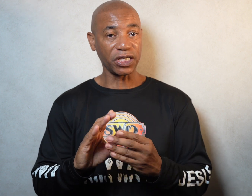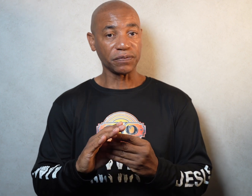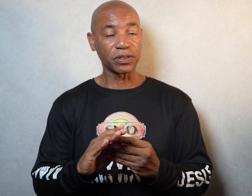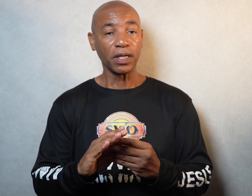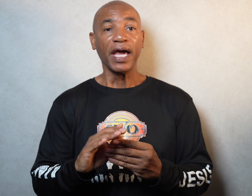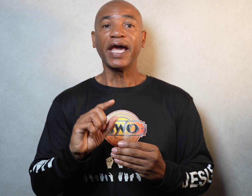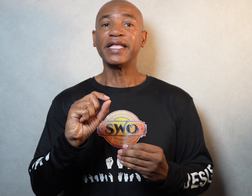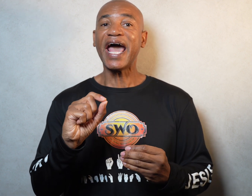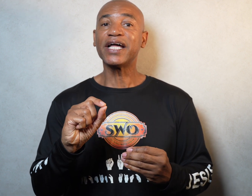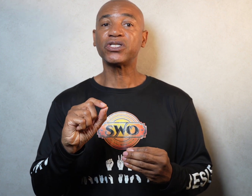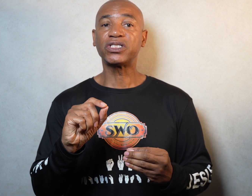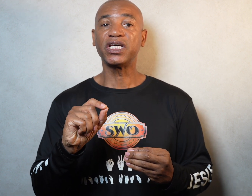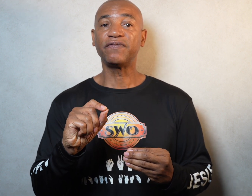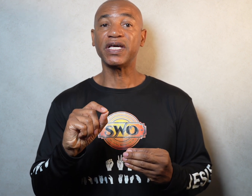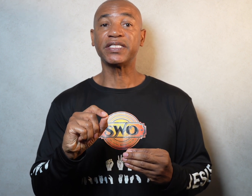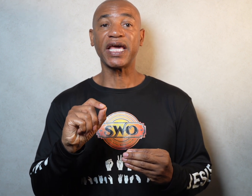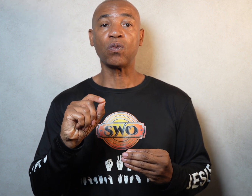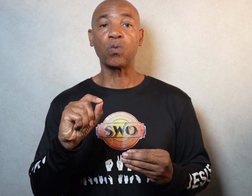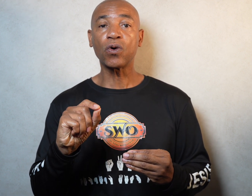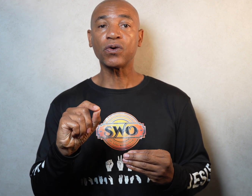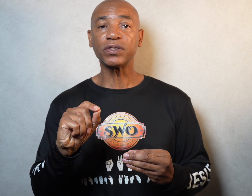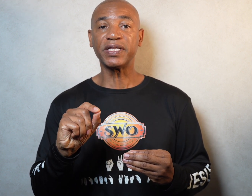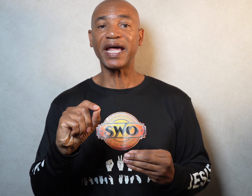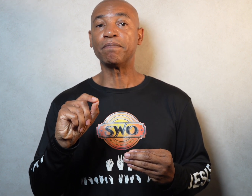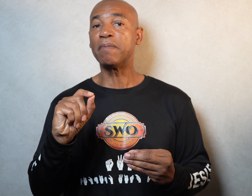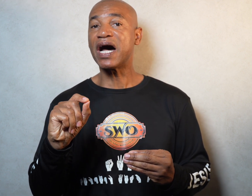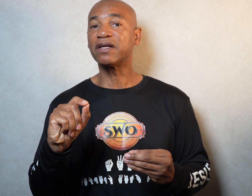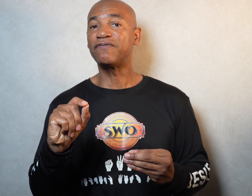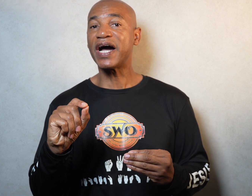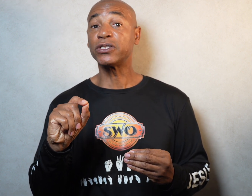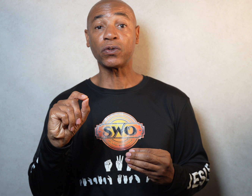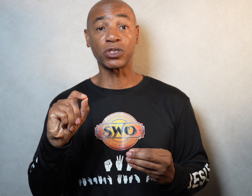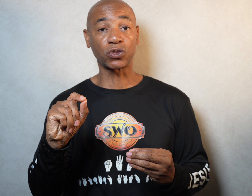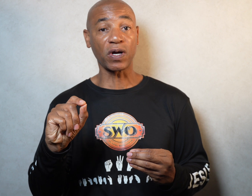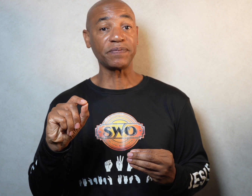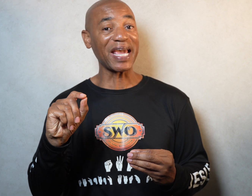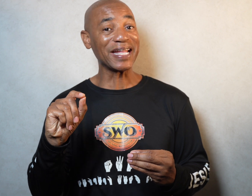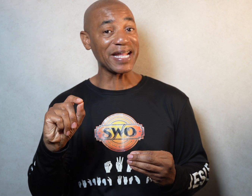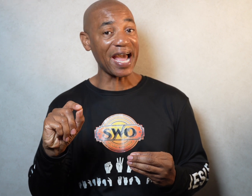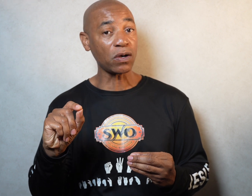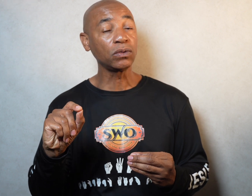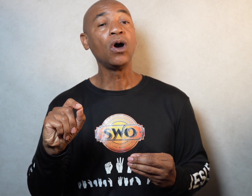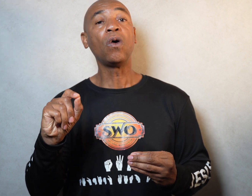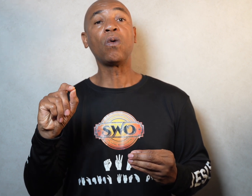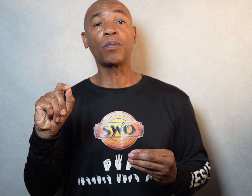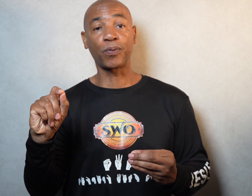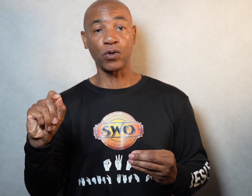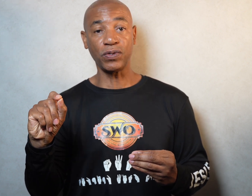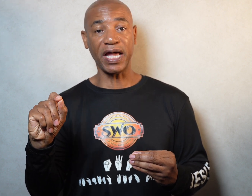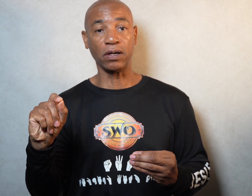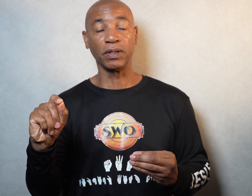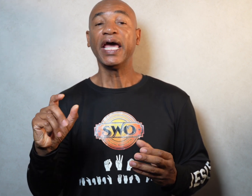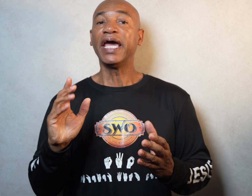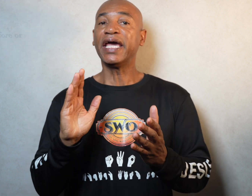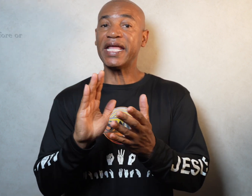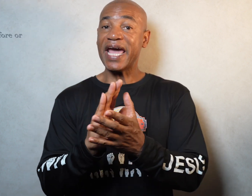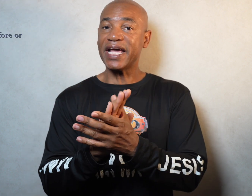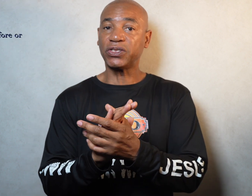Adjectives. An adjective is a word that modifies or describes a noun or pronoun. In